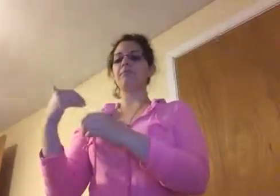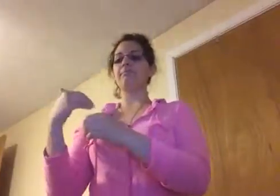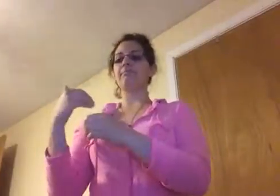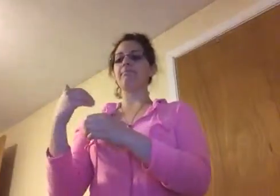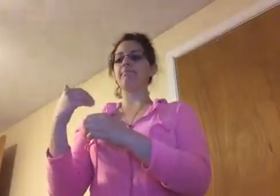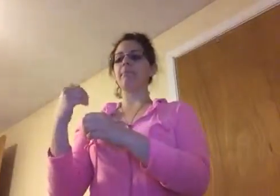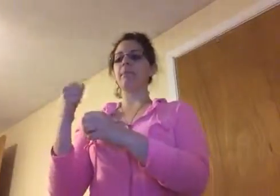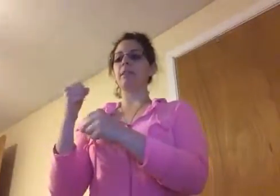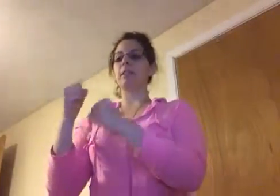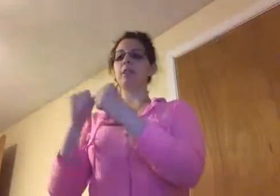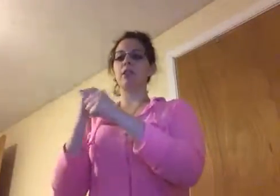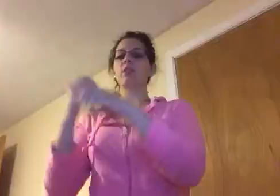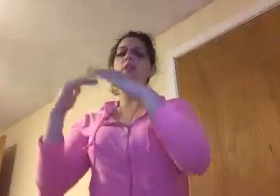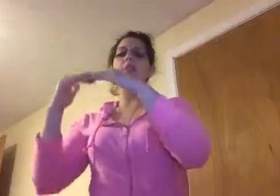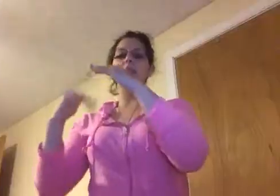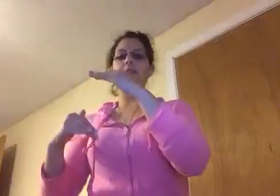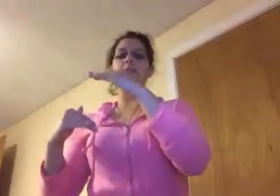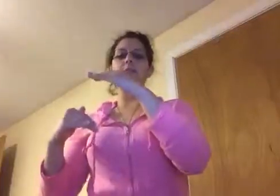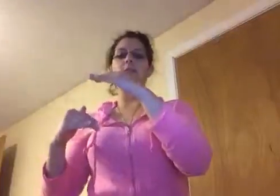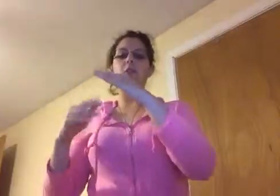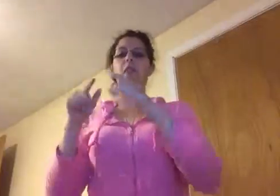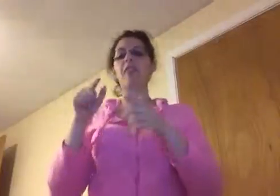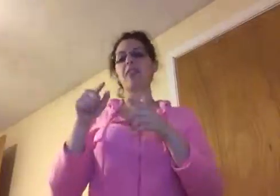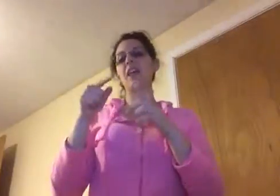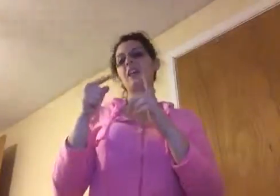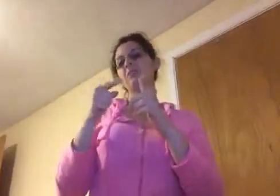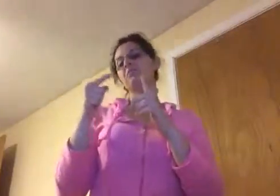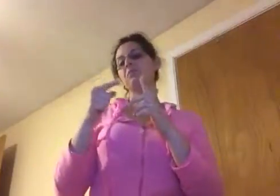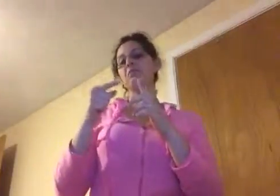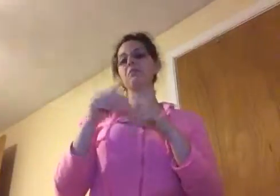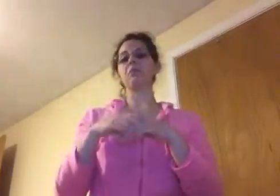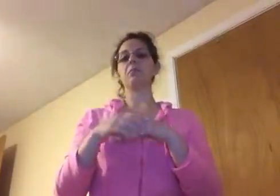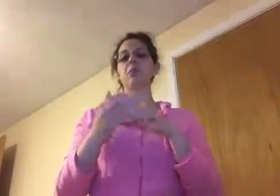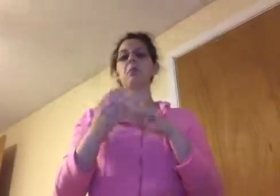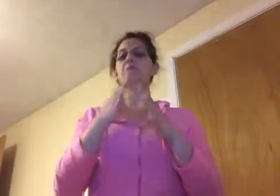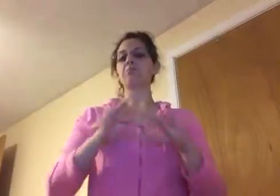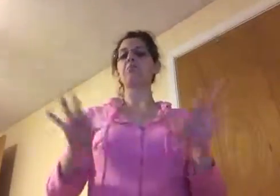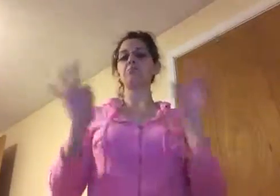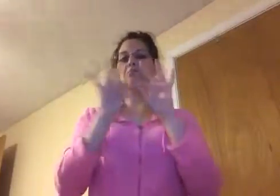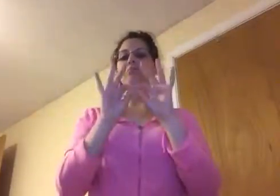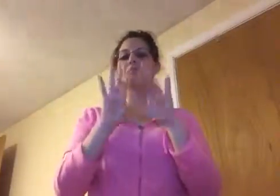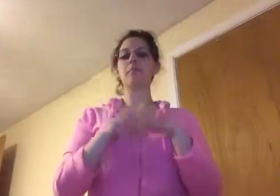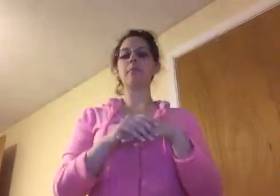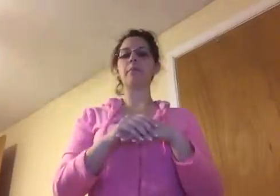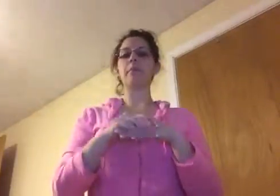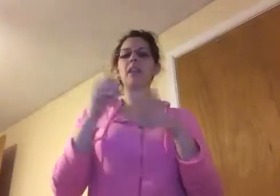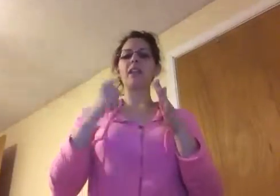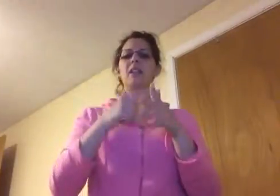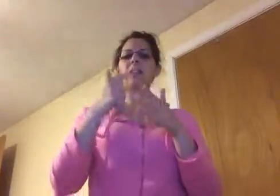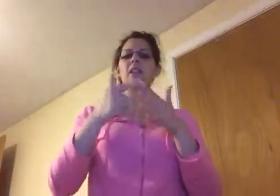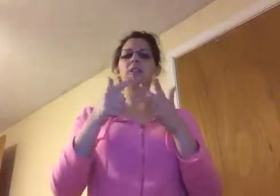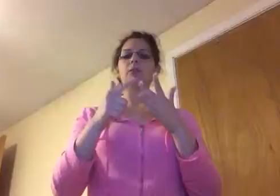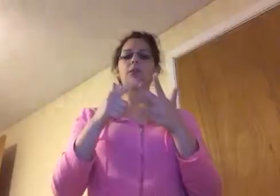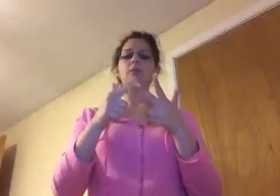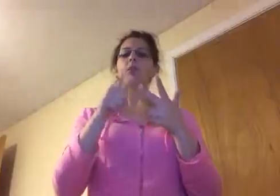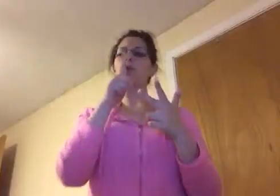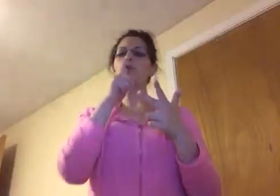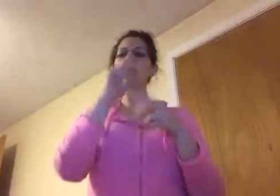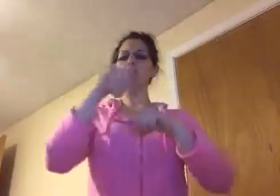of mortality, it was a good place to be. The next question is, who founded these colonies and why? Okay, historians like